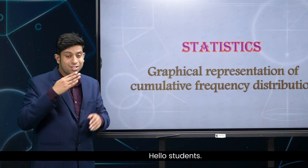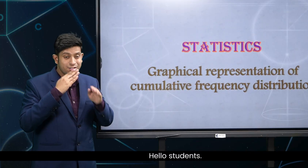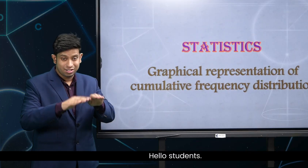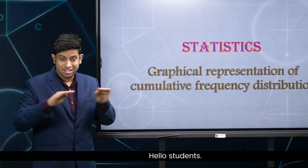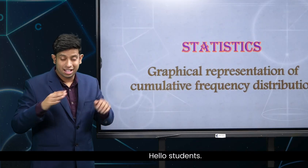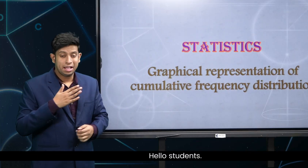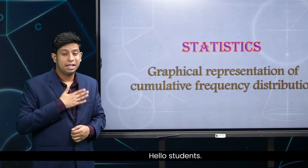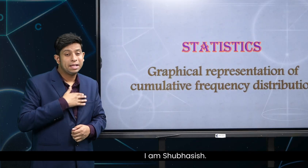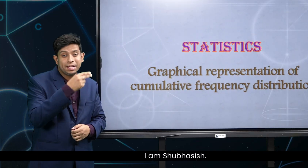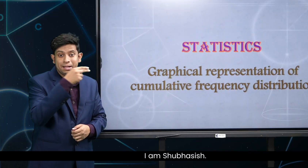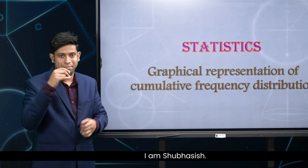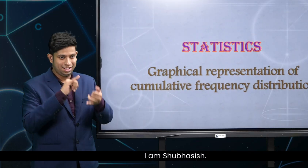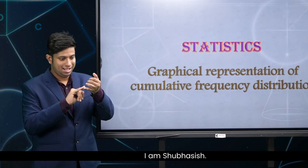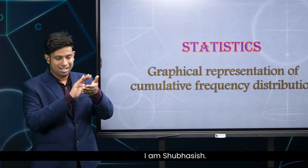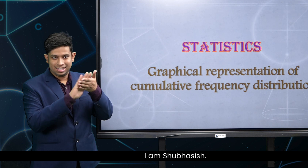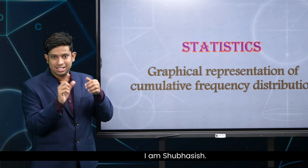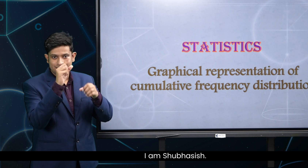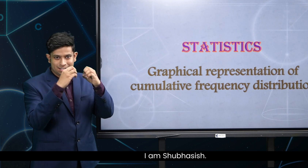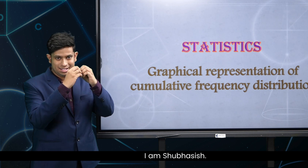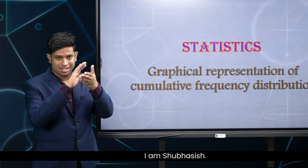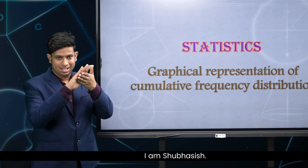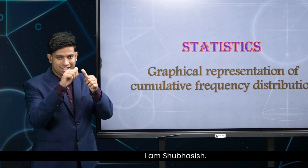Hello students, I am Subhashish.